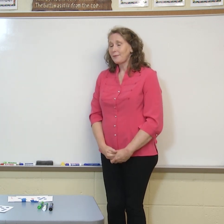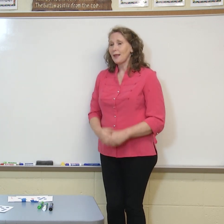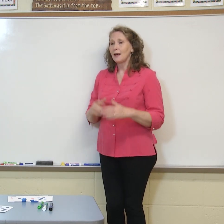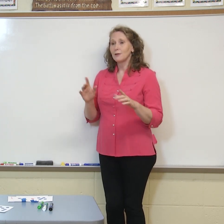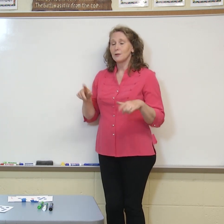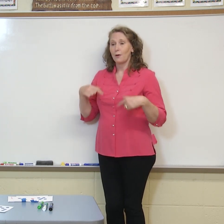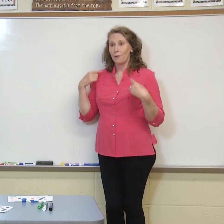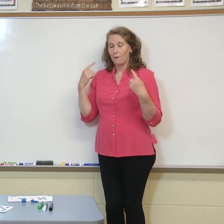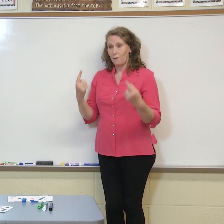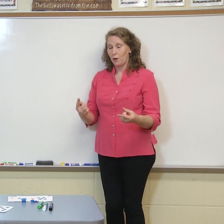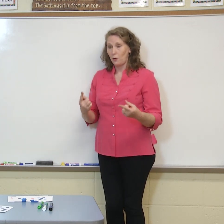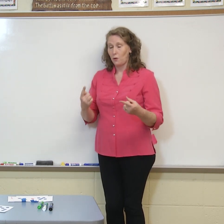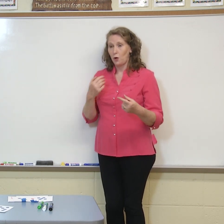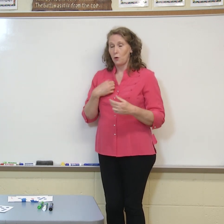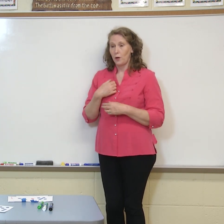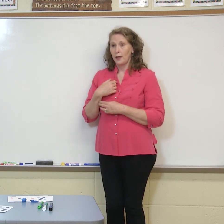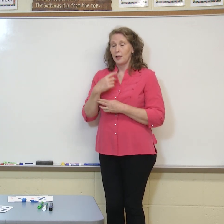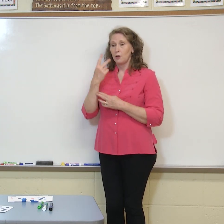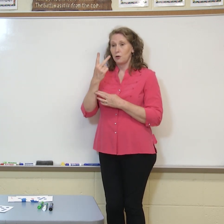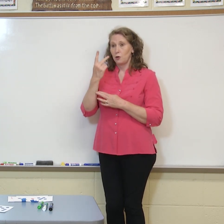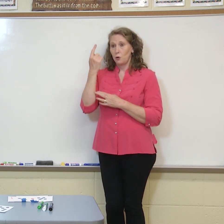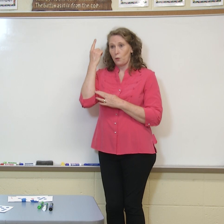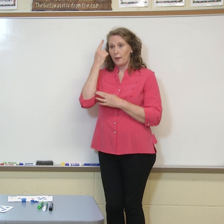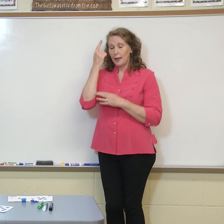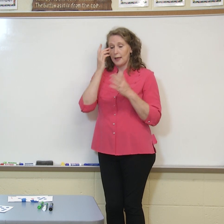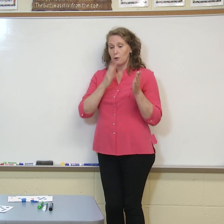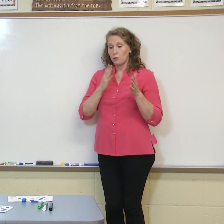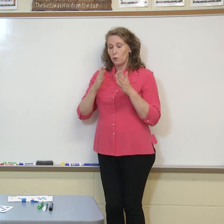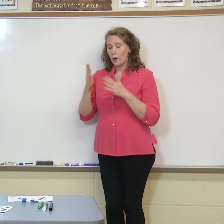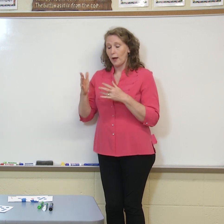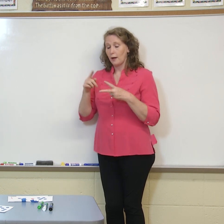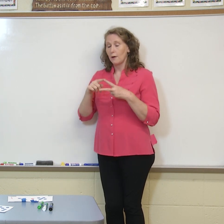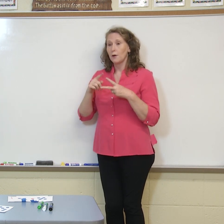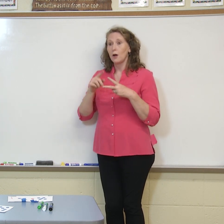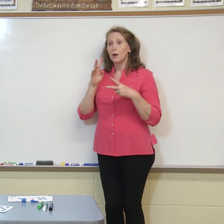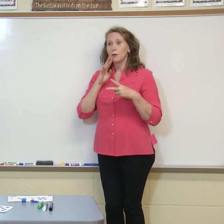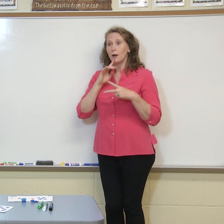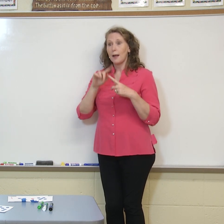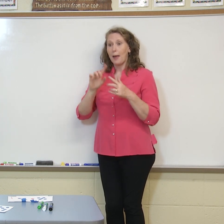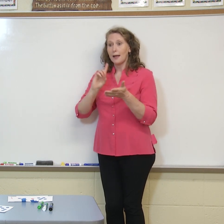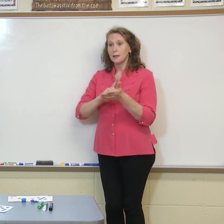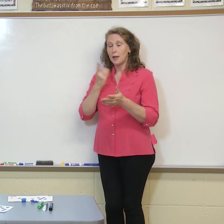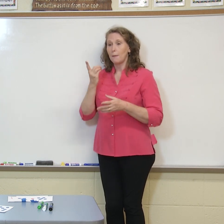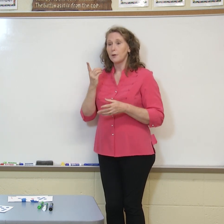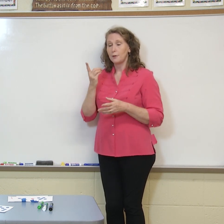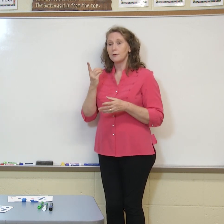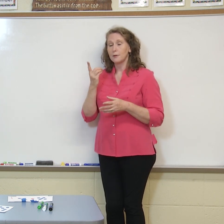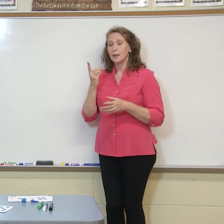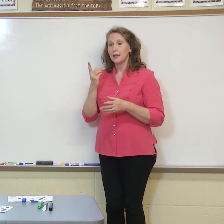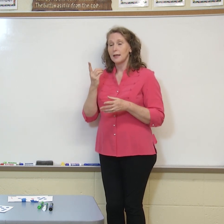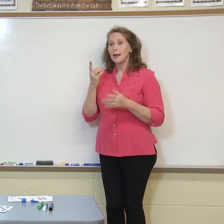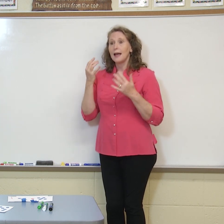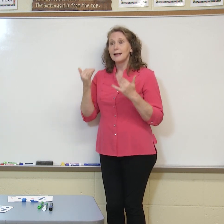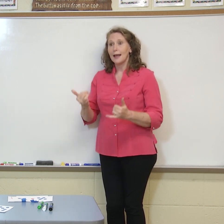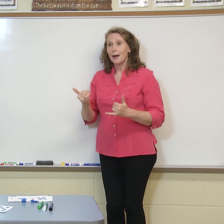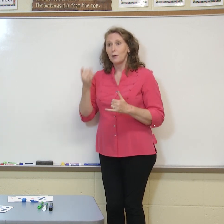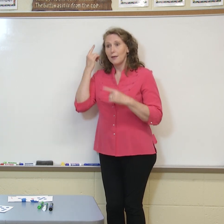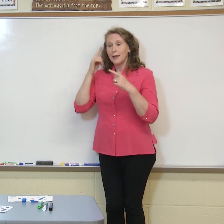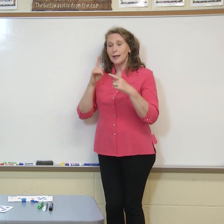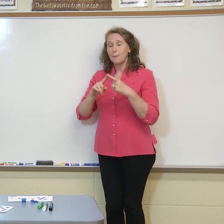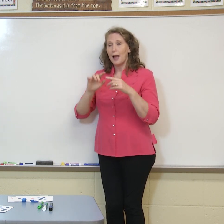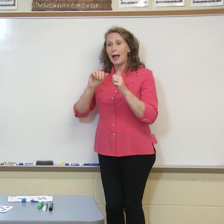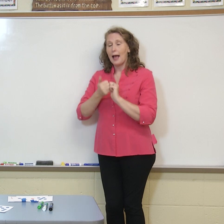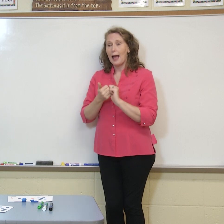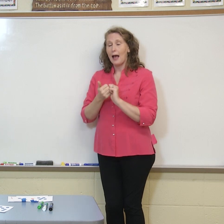So far, we have 2 thinking strategies. We've talked about doubles in the last set of dots, and now we're thinking about